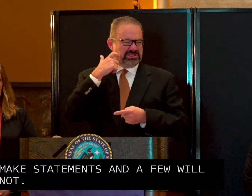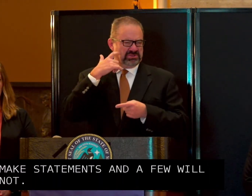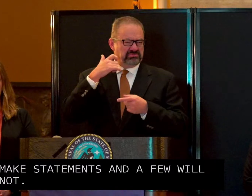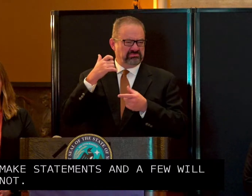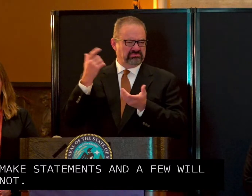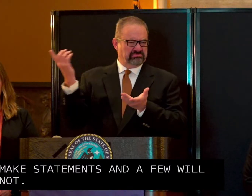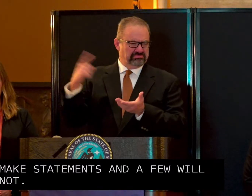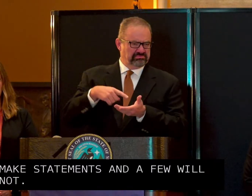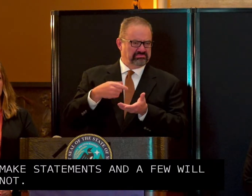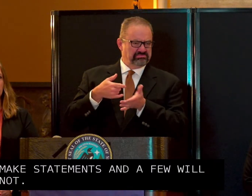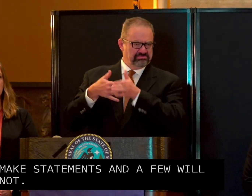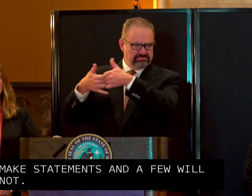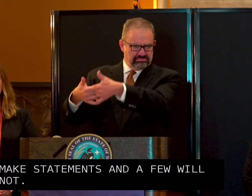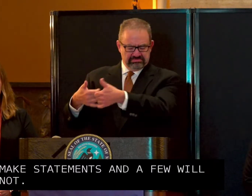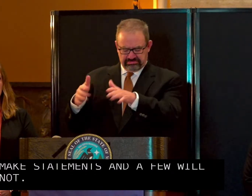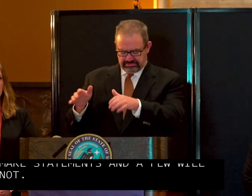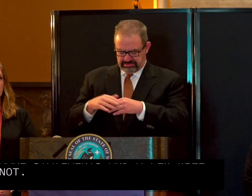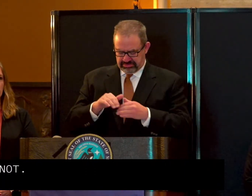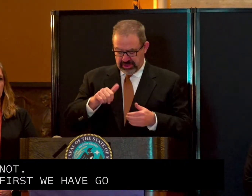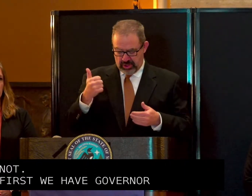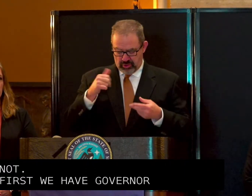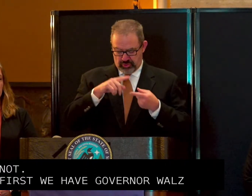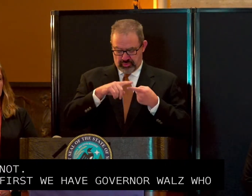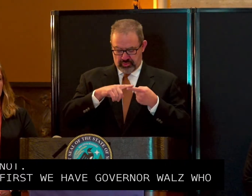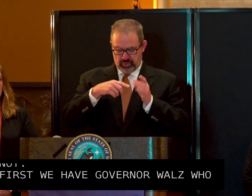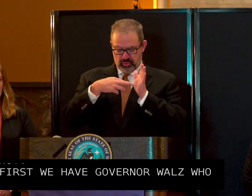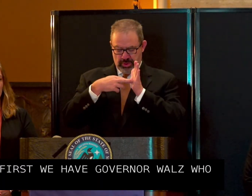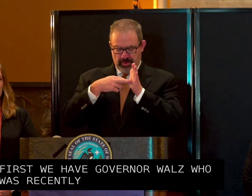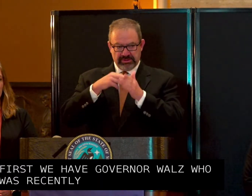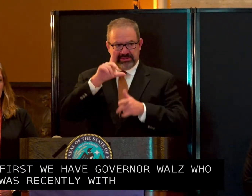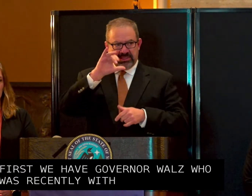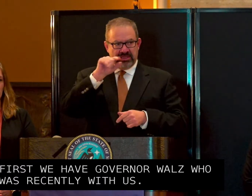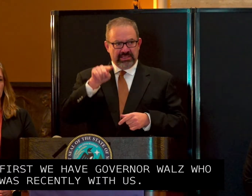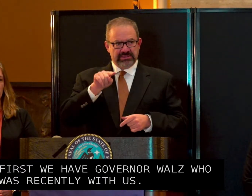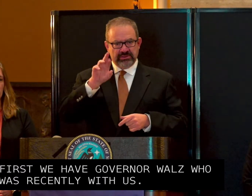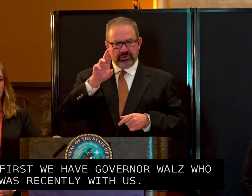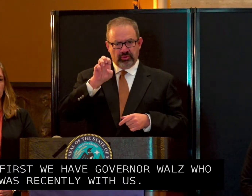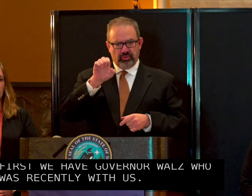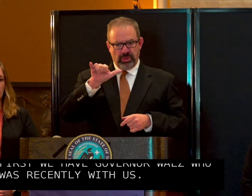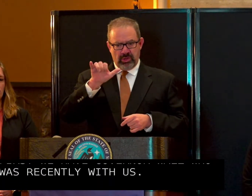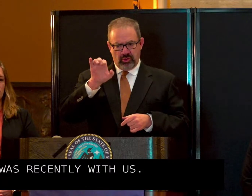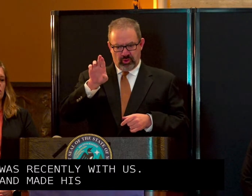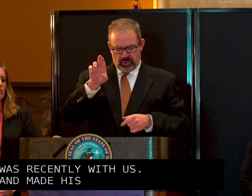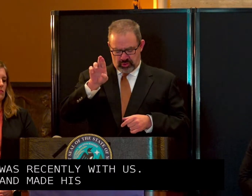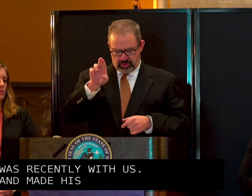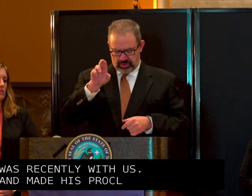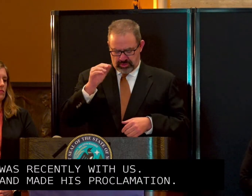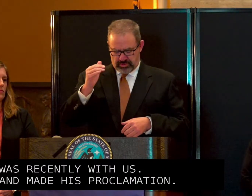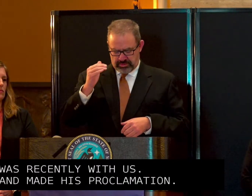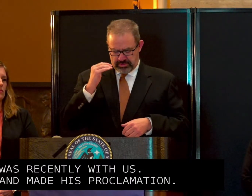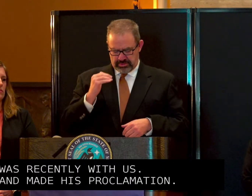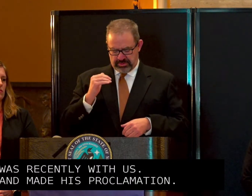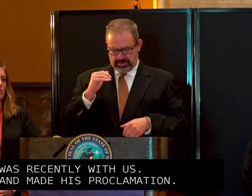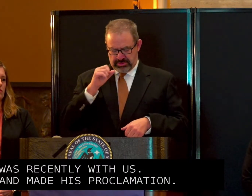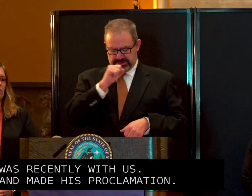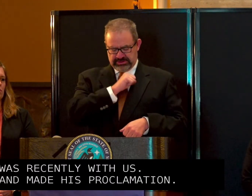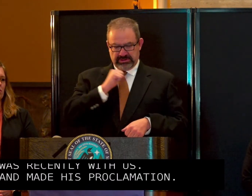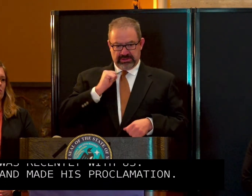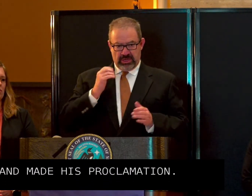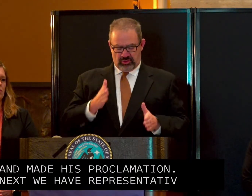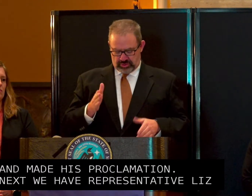First, we have Governor Walz, who was recently with us and made his proclamation. Next, we have Representative Liz